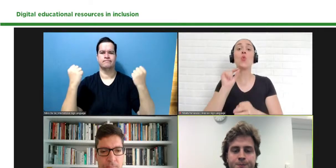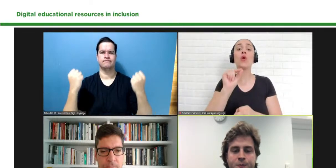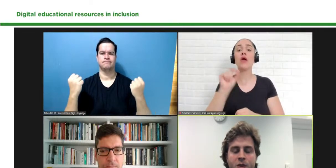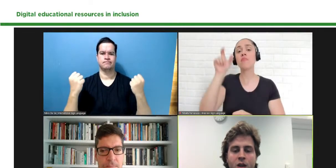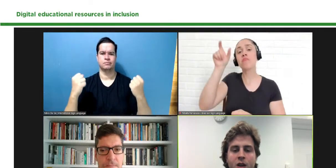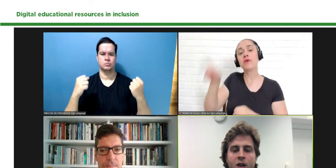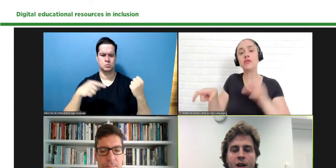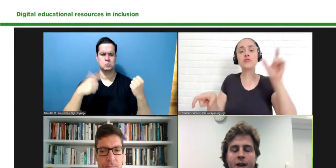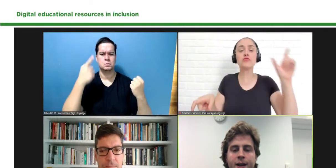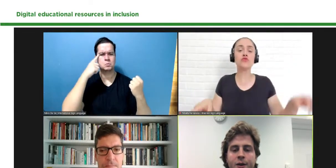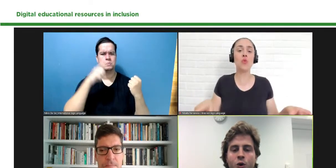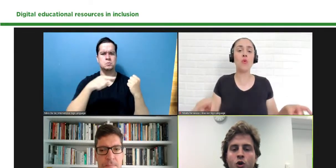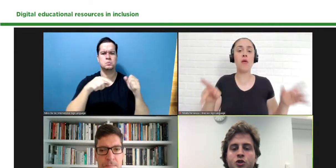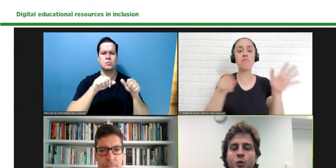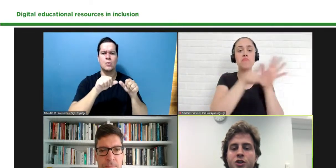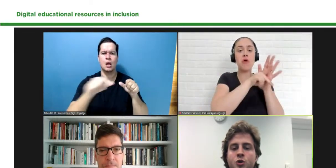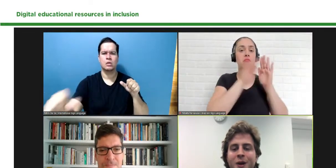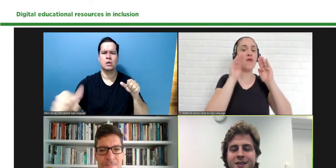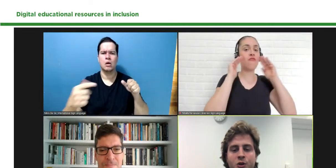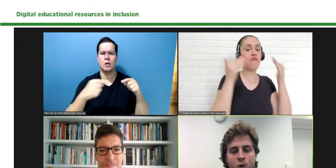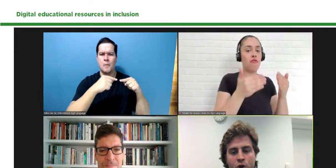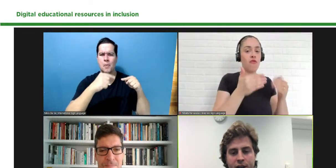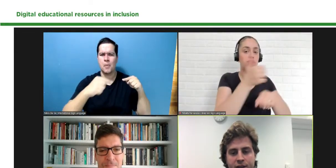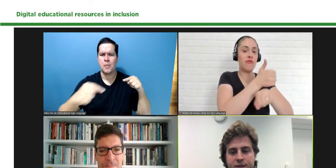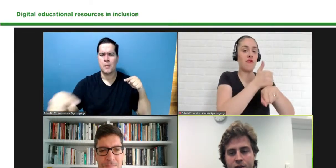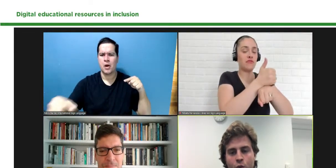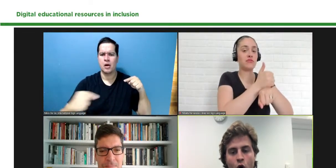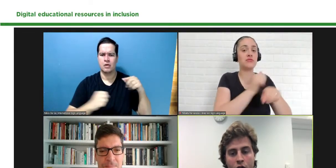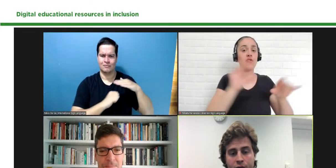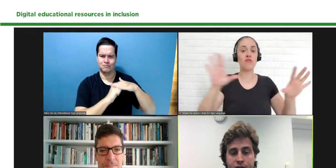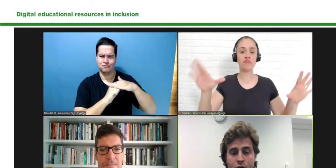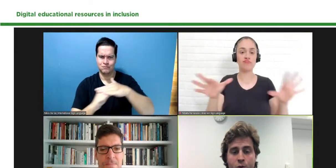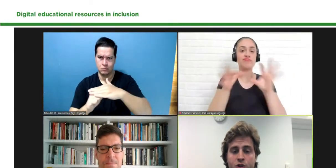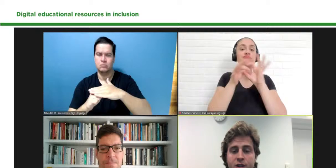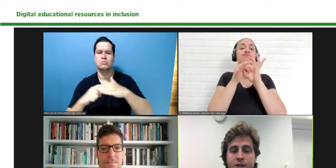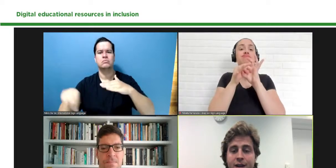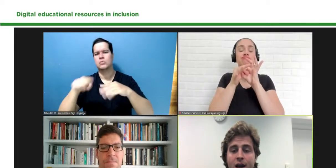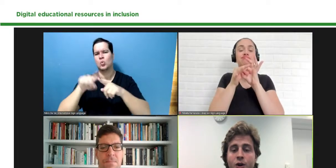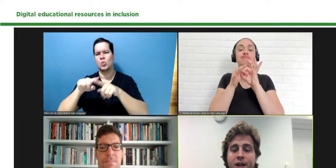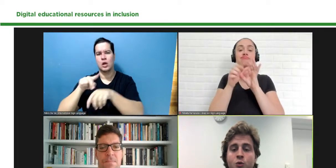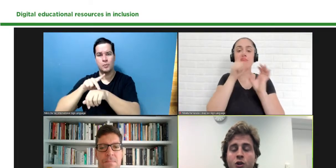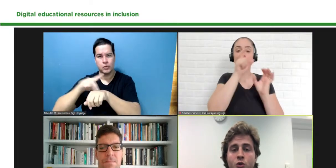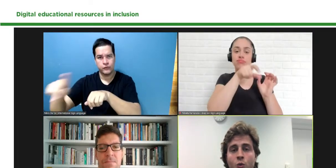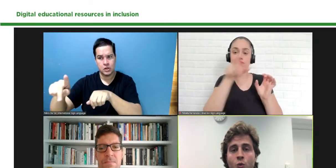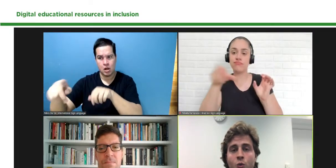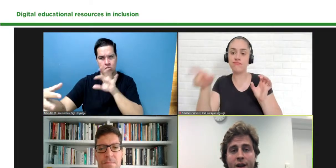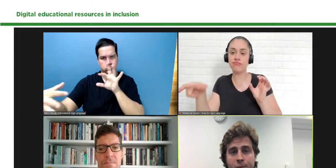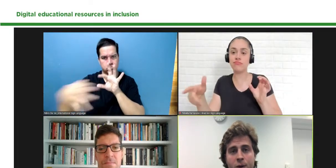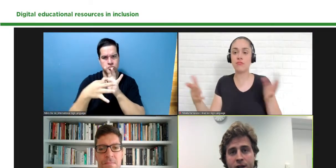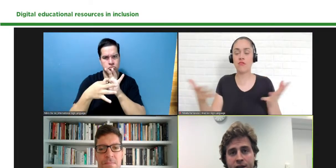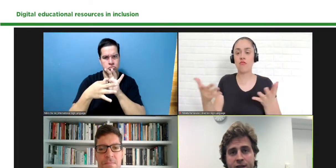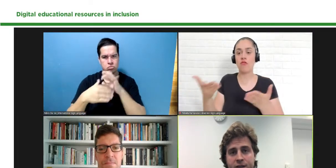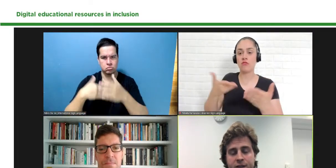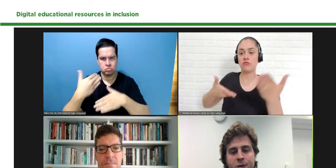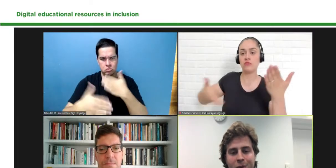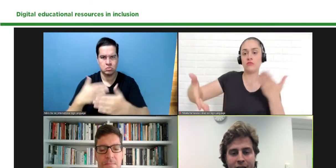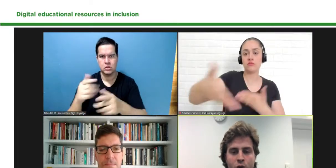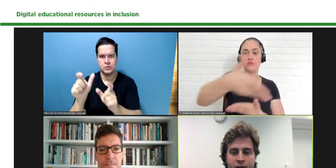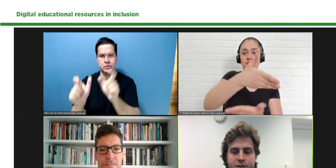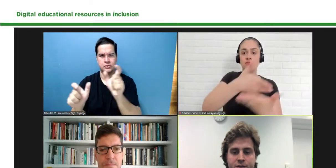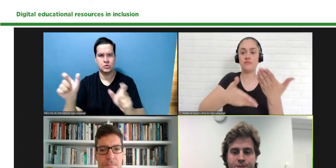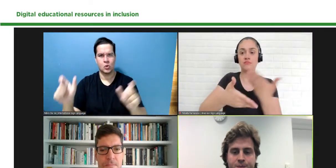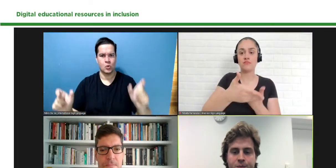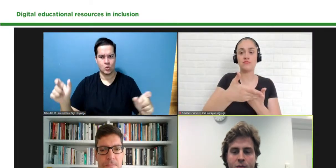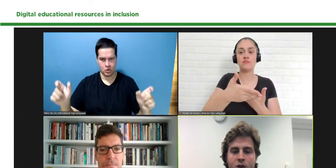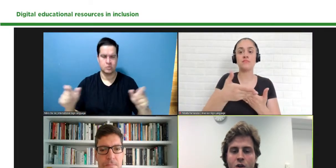together. We also wish to better communicate the work of the Zero Project and our network to a wider public by doing